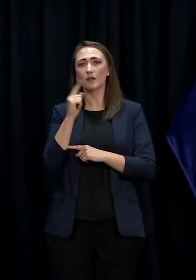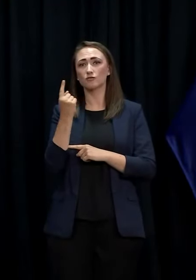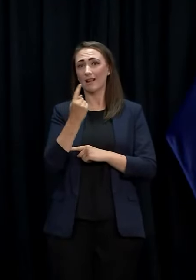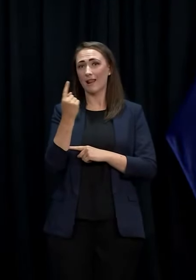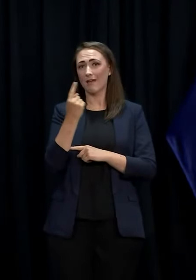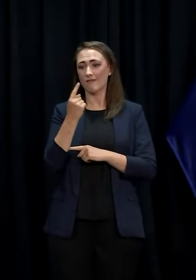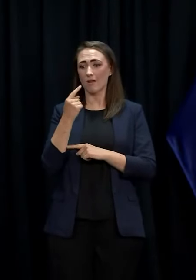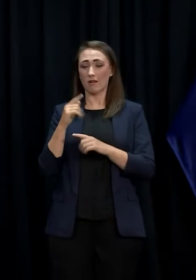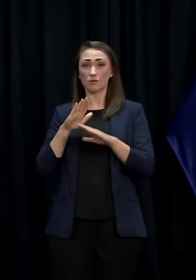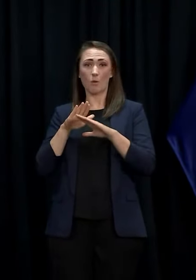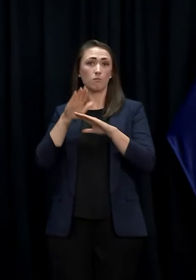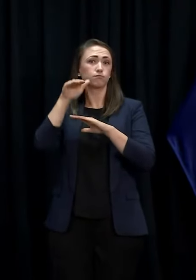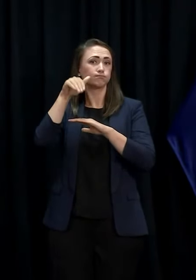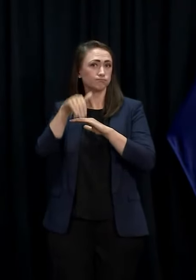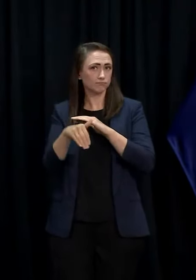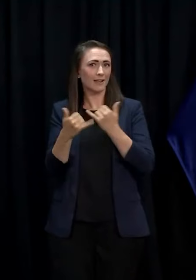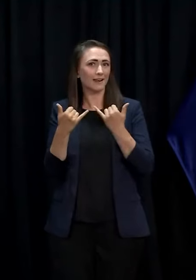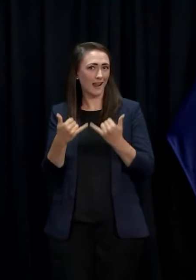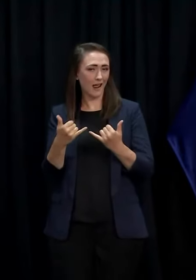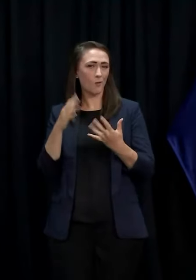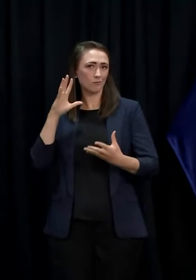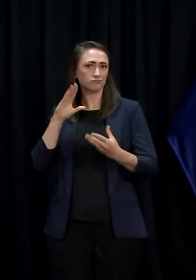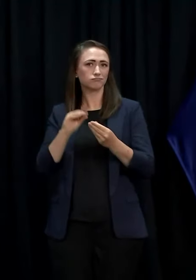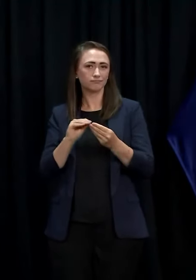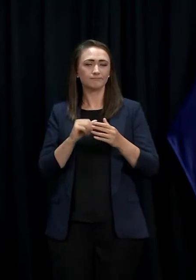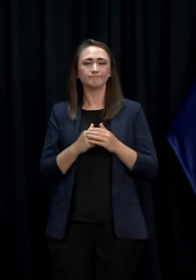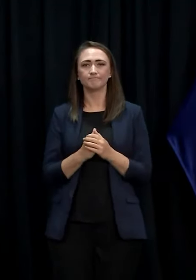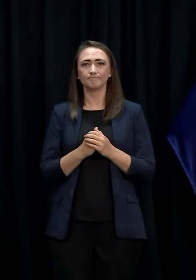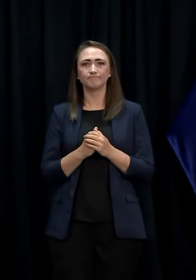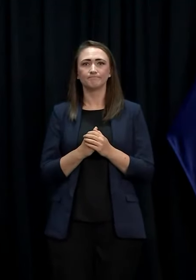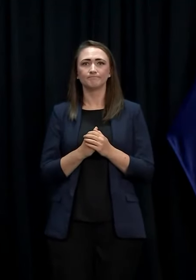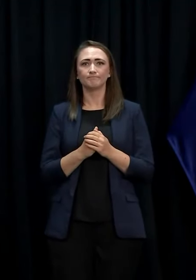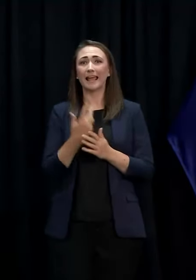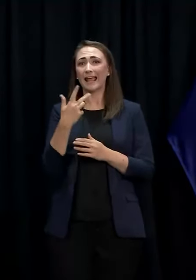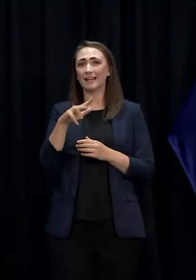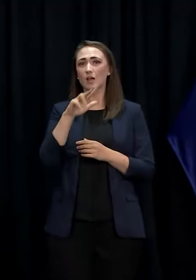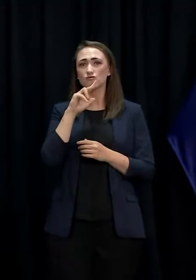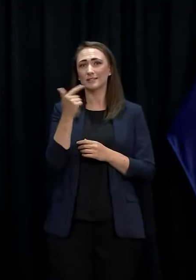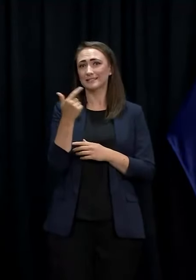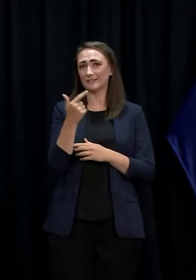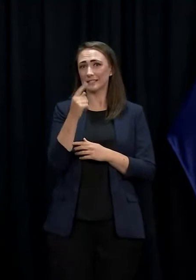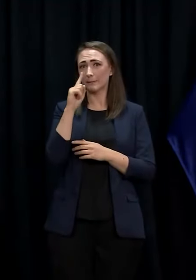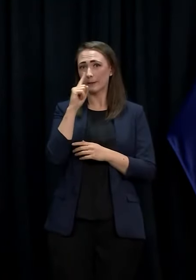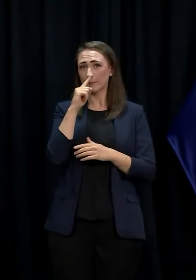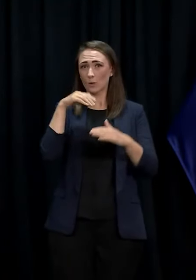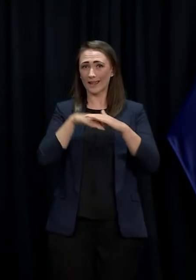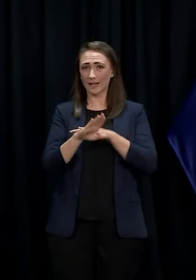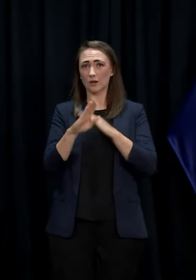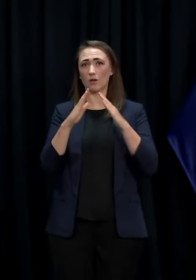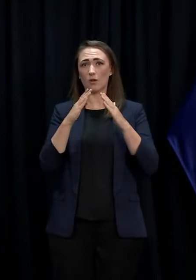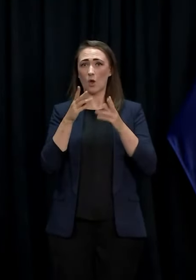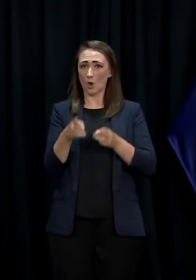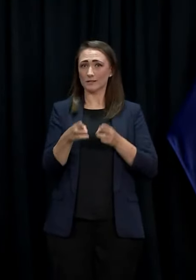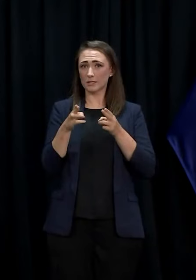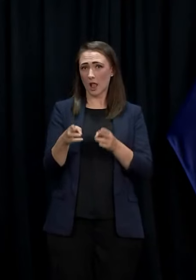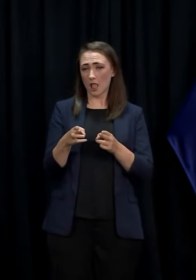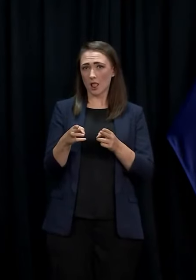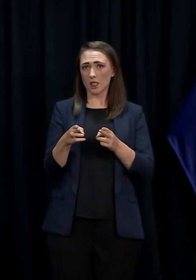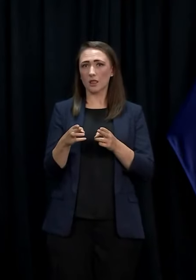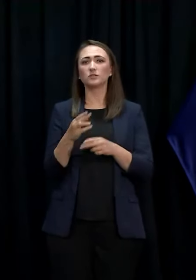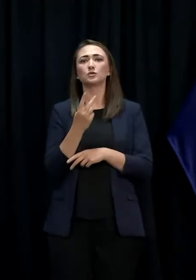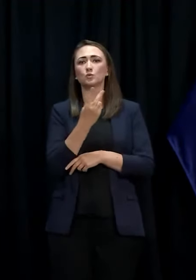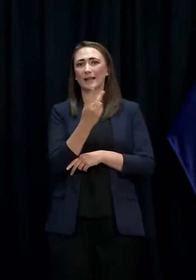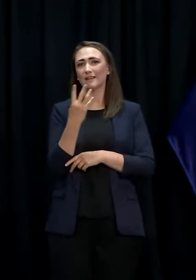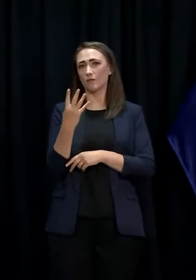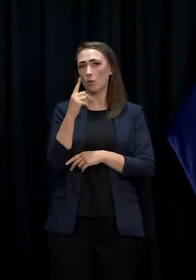17,111. There are 817 people in hospital. 24 of them are in ICU.